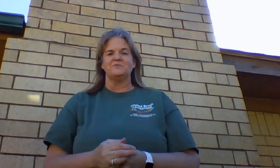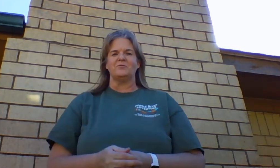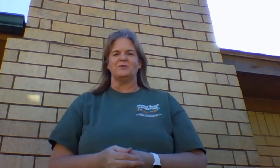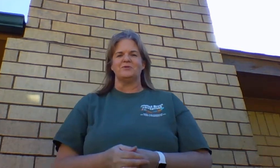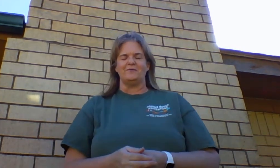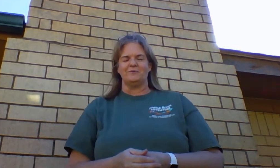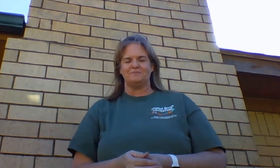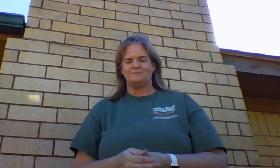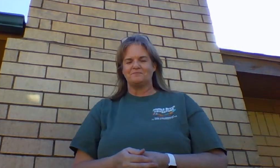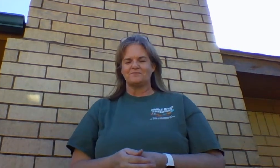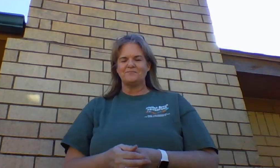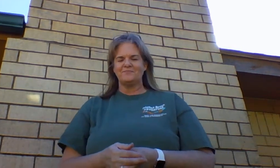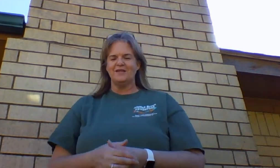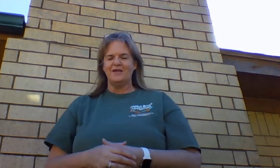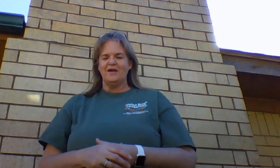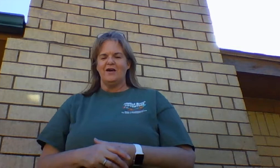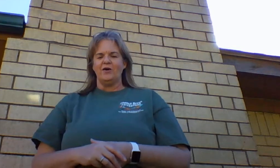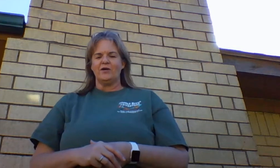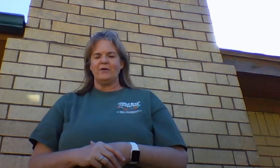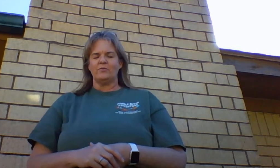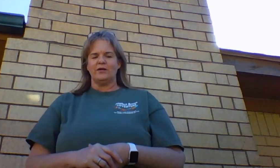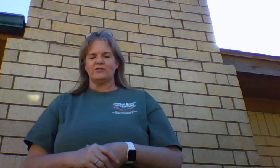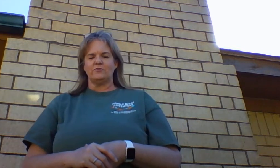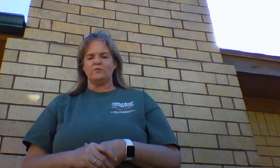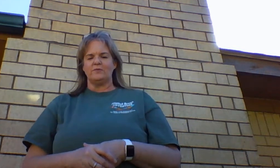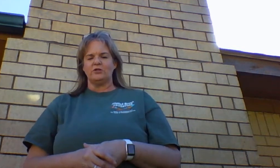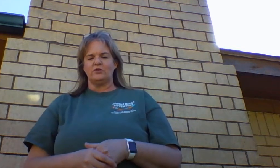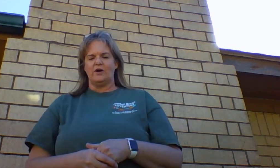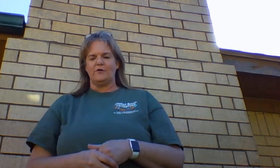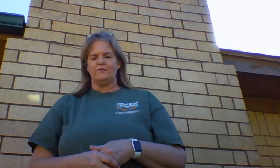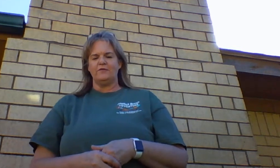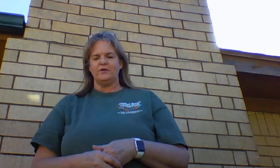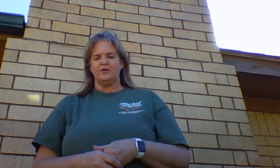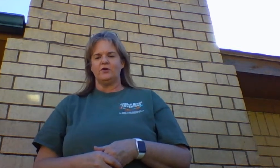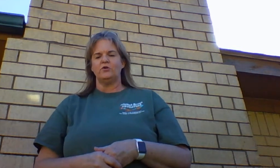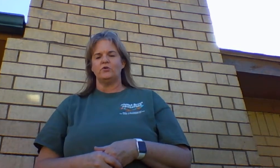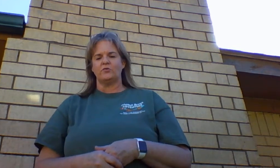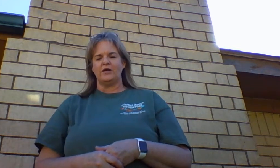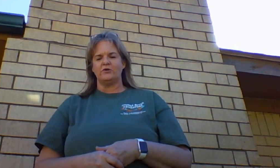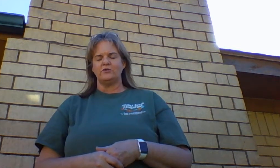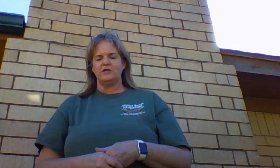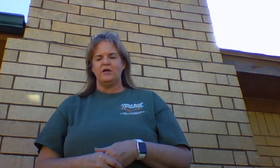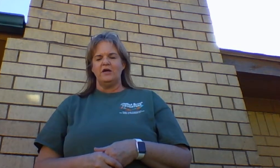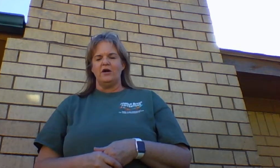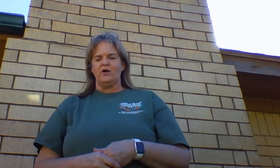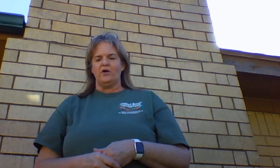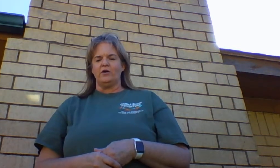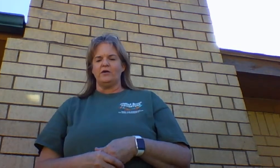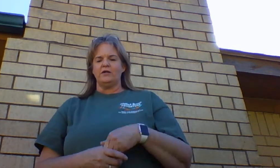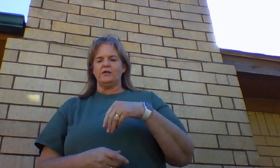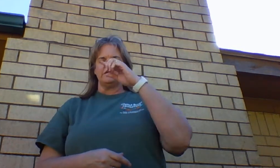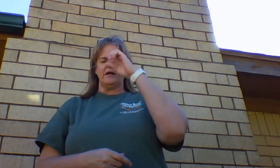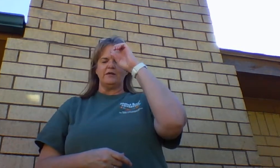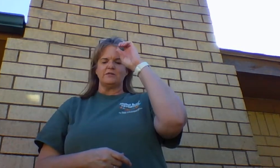we do that one. Okay, we're ready to move up to our 5th graders. Our young lady is going to